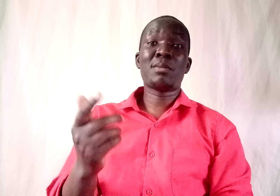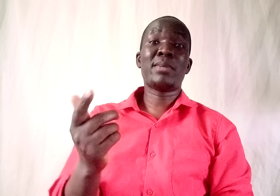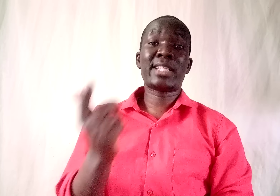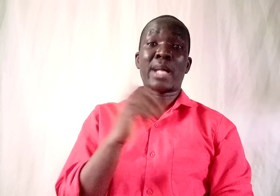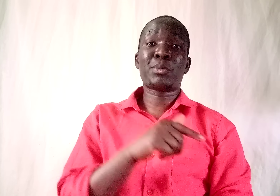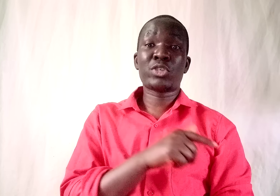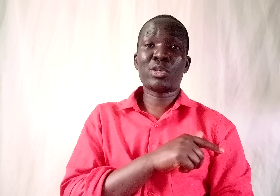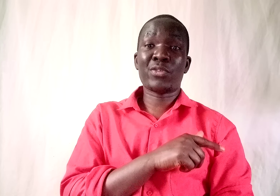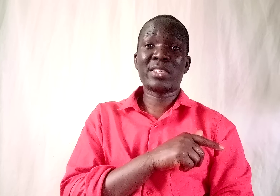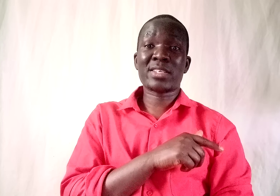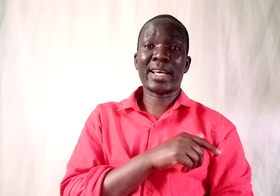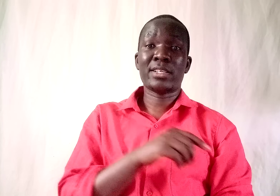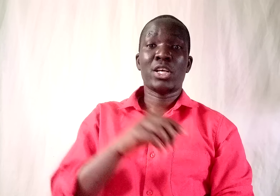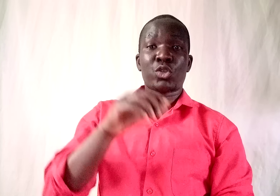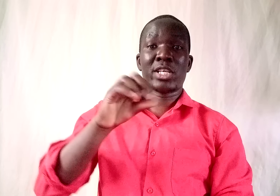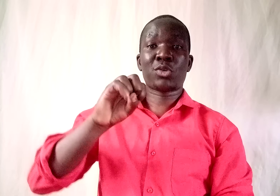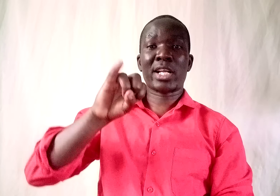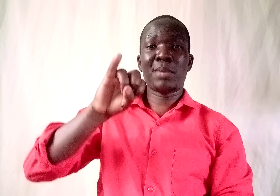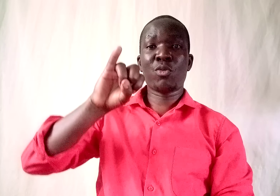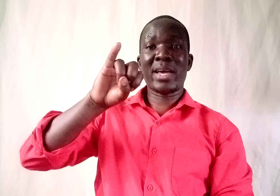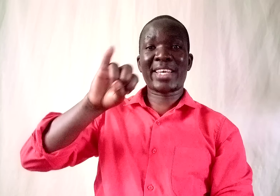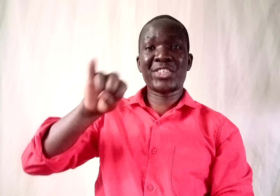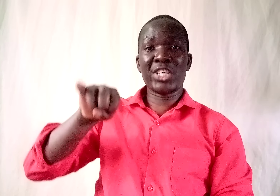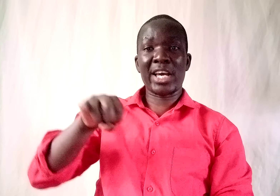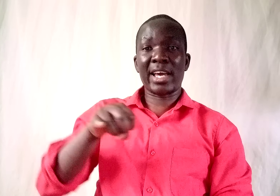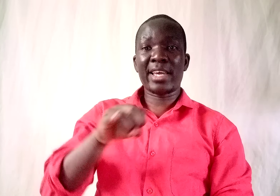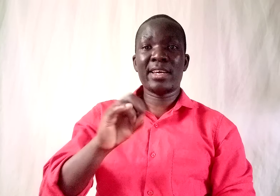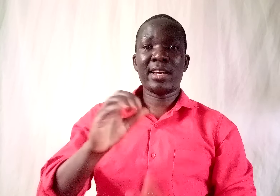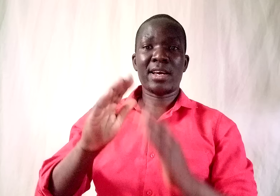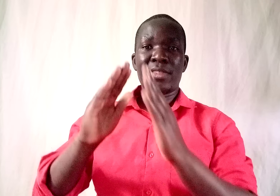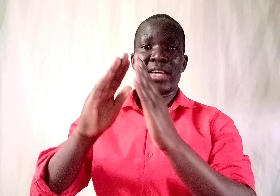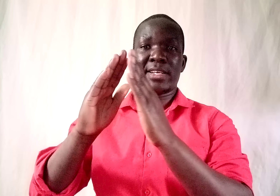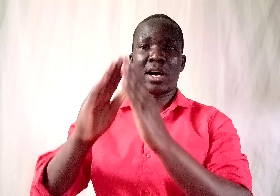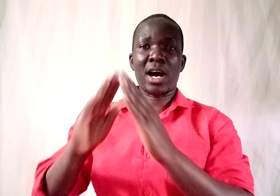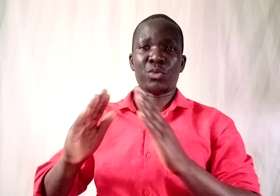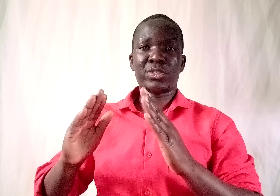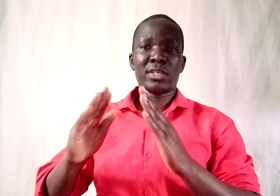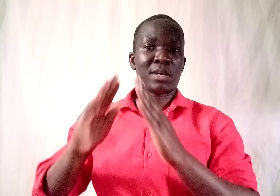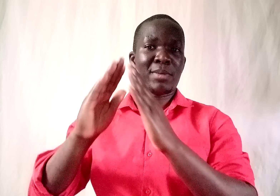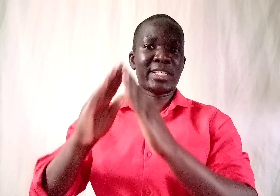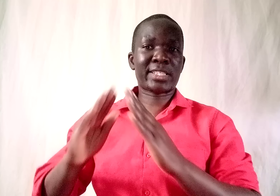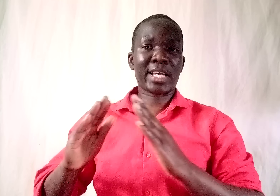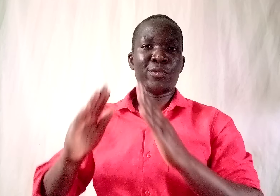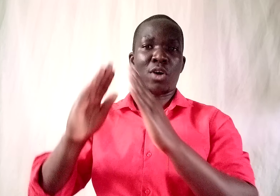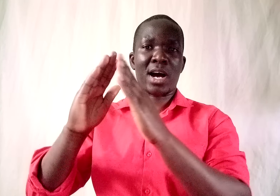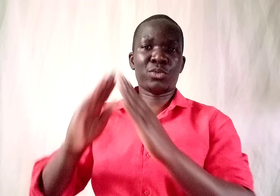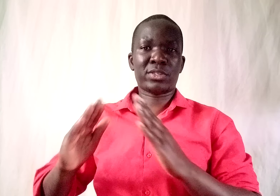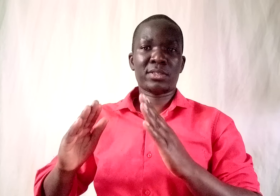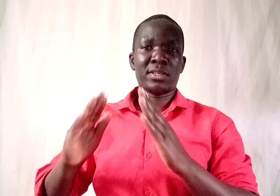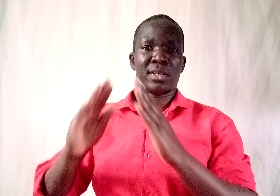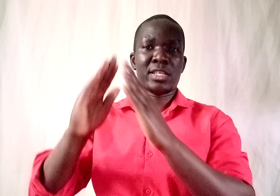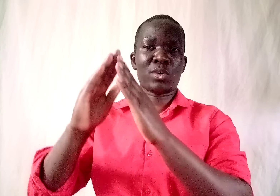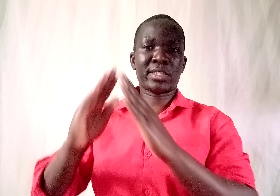is the capital city of Israel. So Jerusalem, you make J, then house. Remember, this is the sign for house. This one's